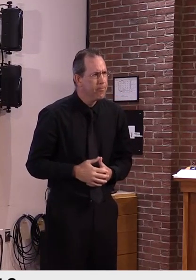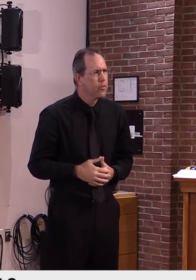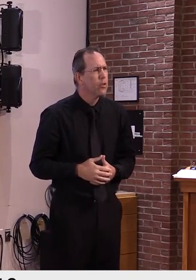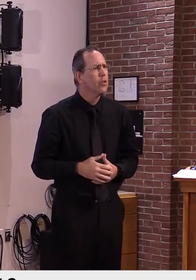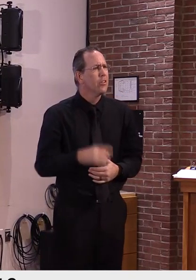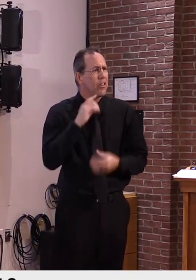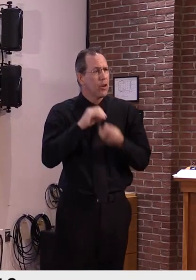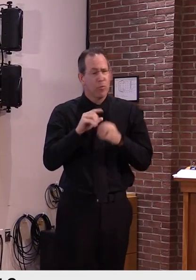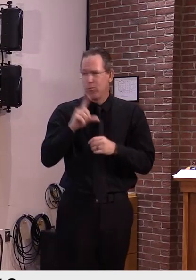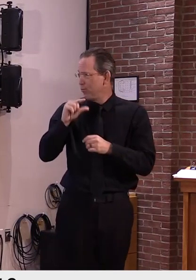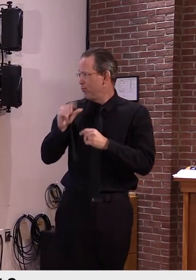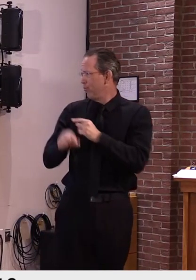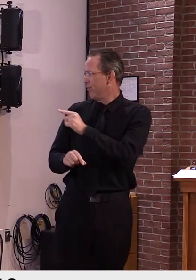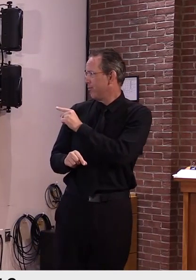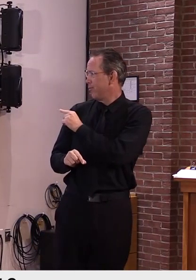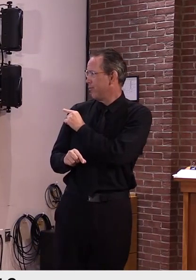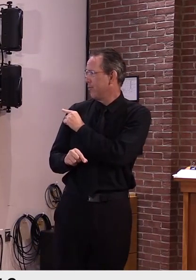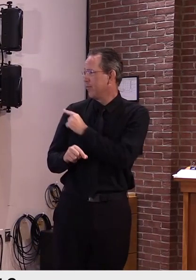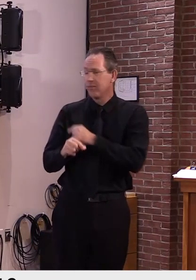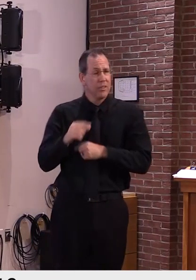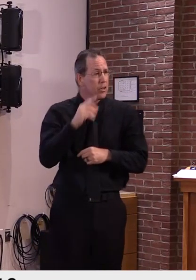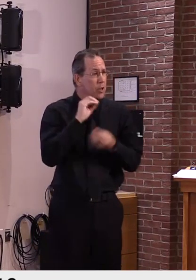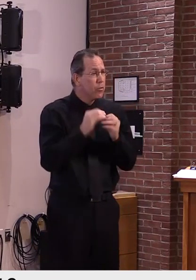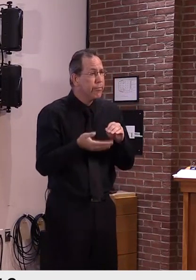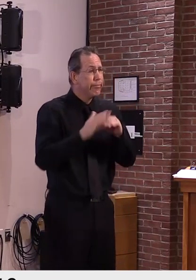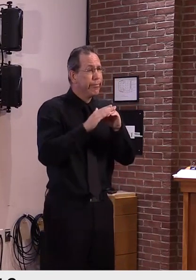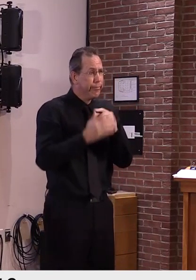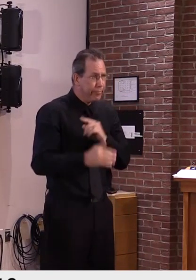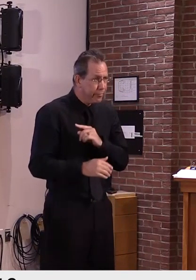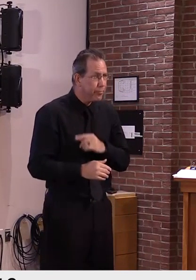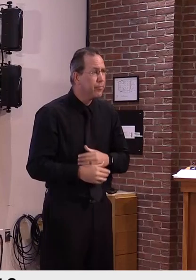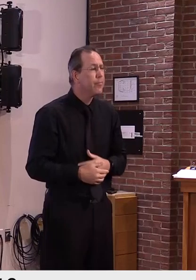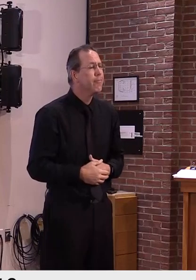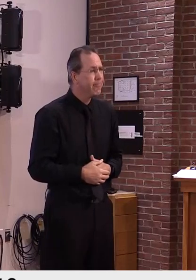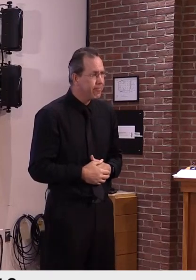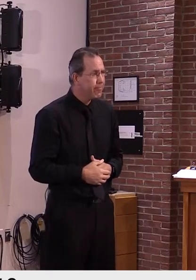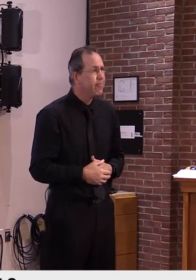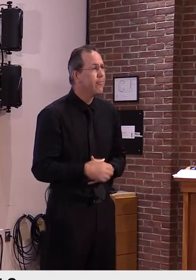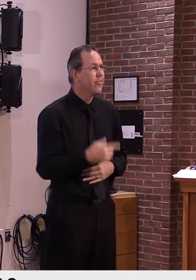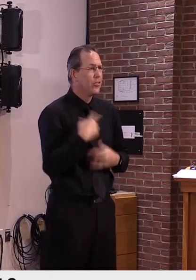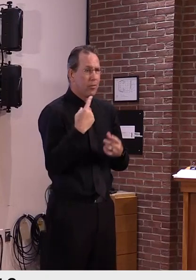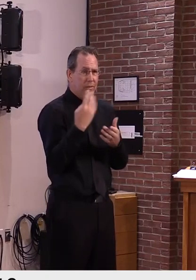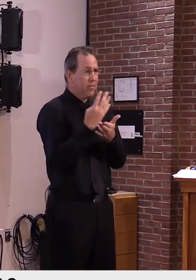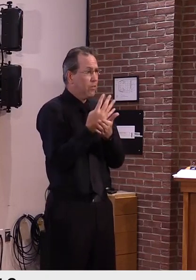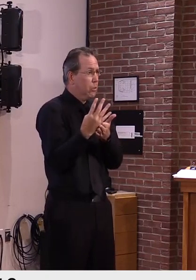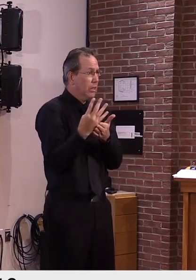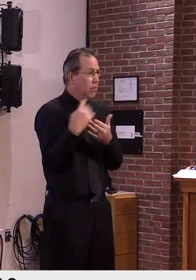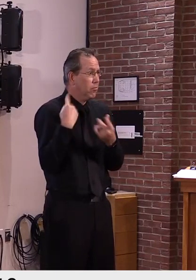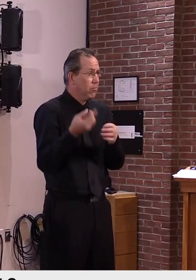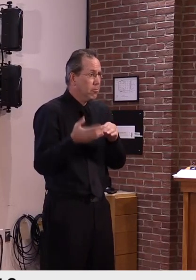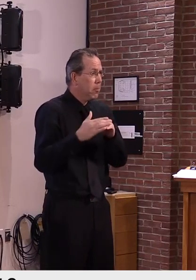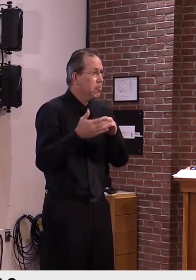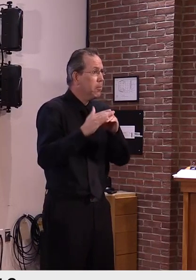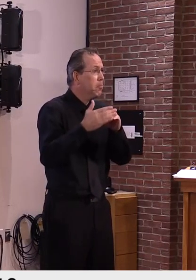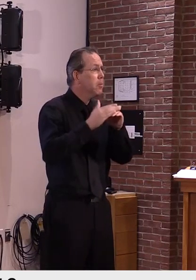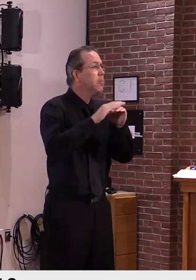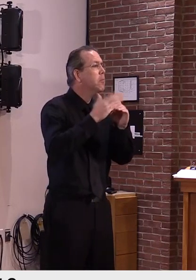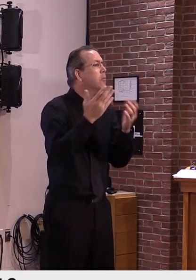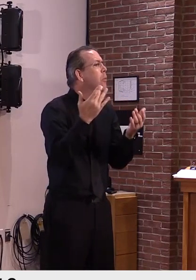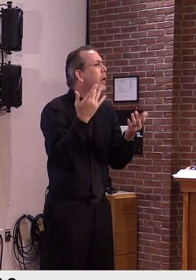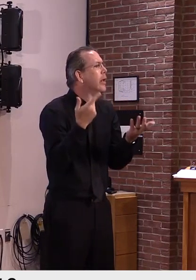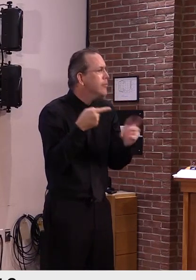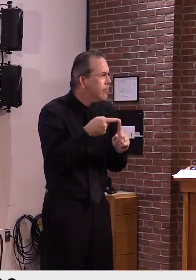that the last 4 weeks we have seen an uptick across the region. A lot of it due to Quebec, but not all of it necessarily. Other states are seeing increases as